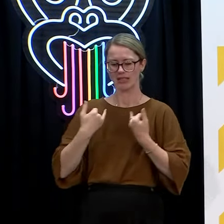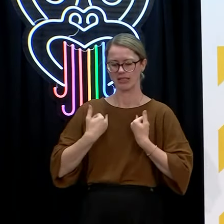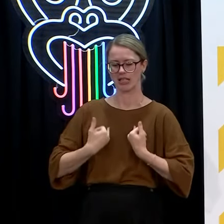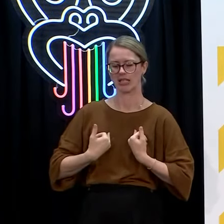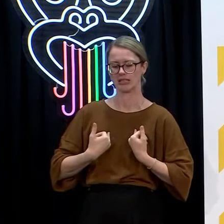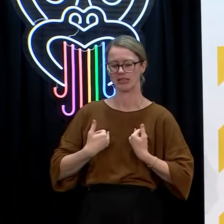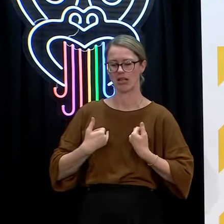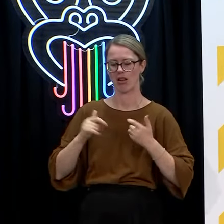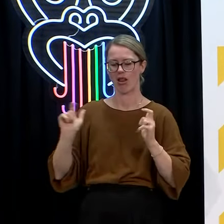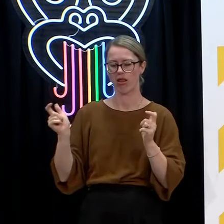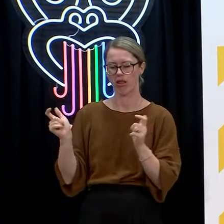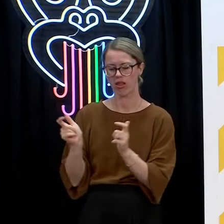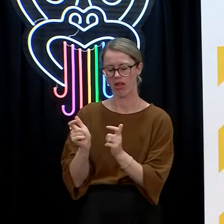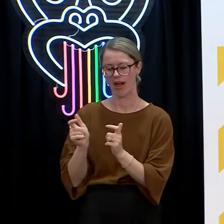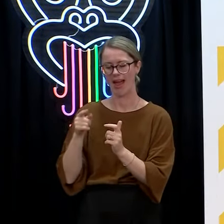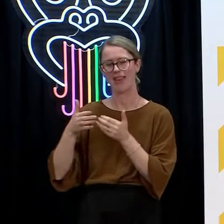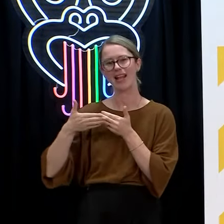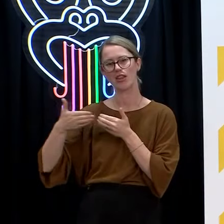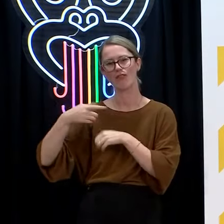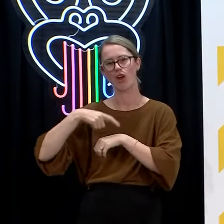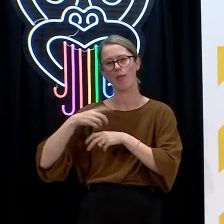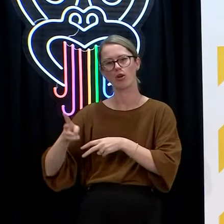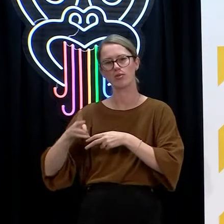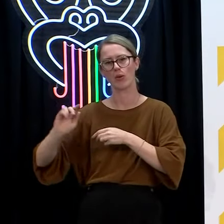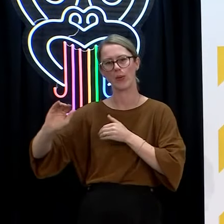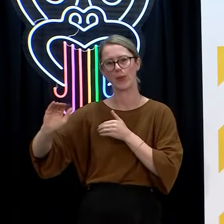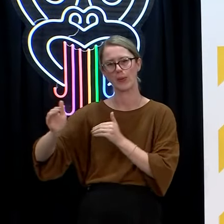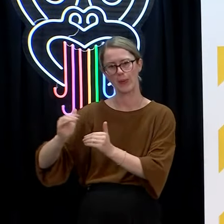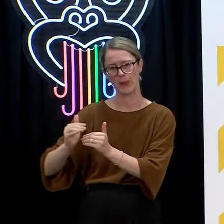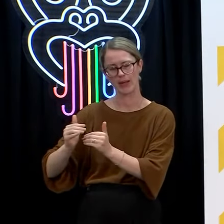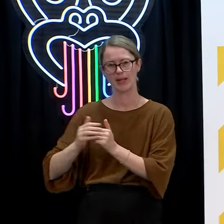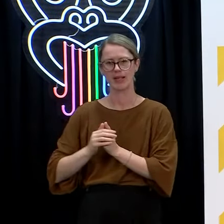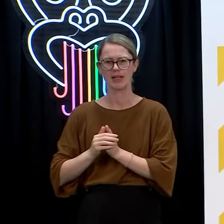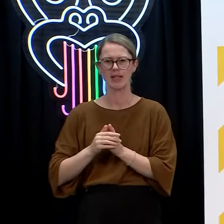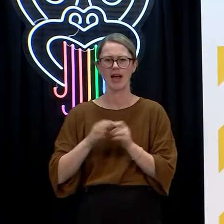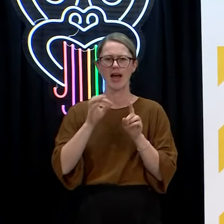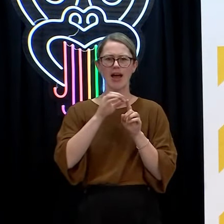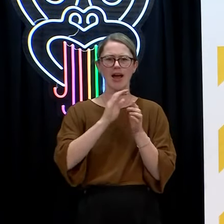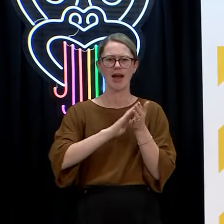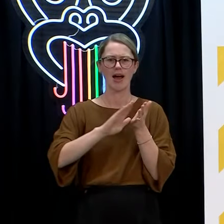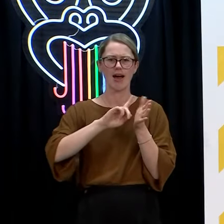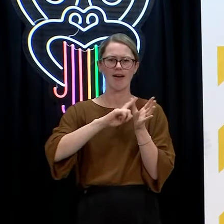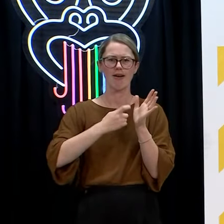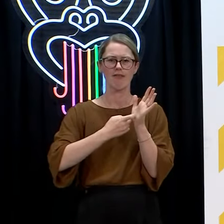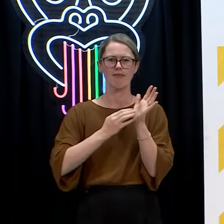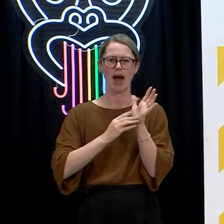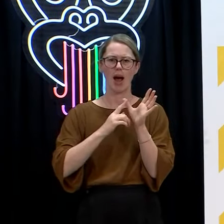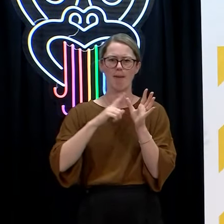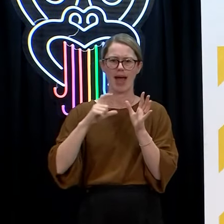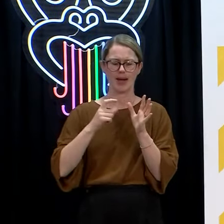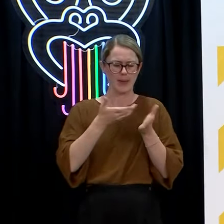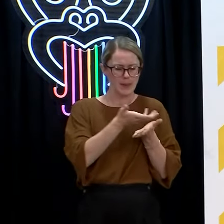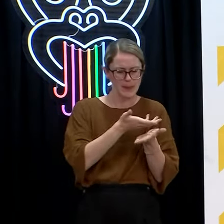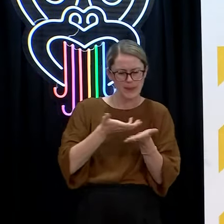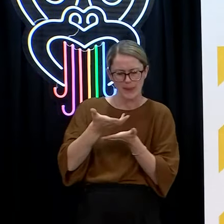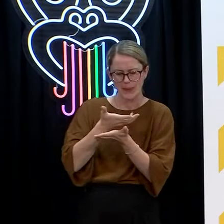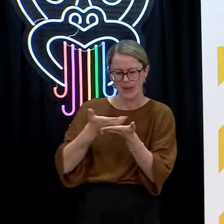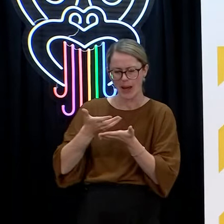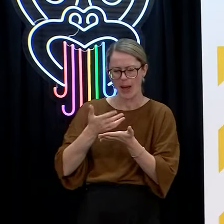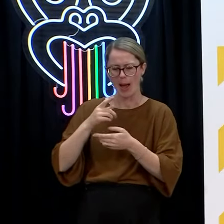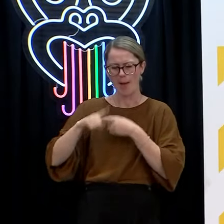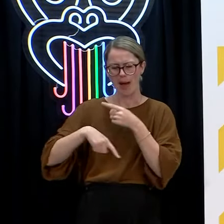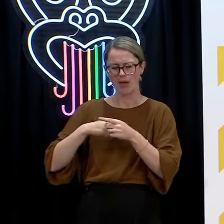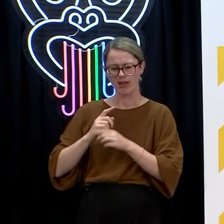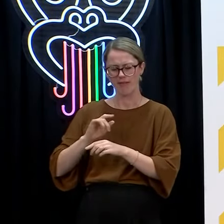their infection and the length of time they require in hospital. Pharmac recently completed consulting with clinicians on funding